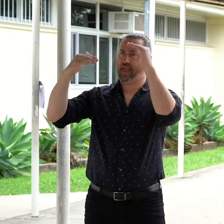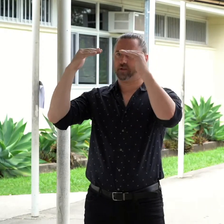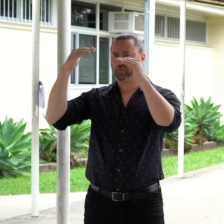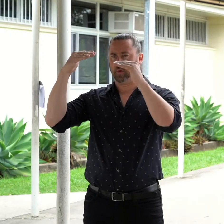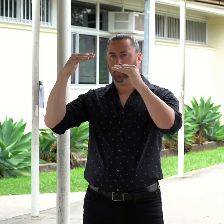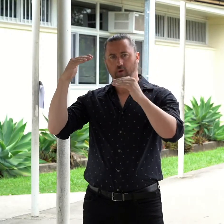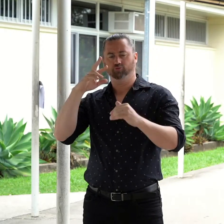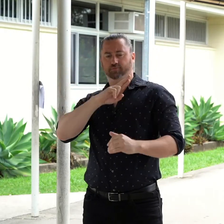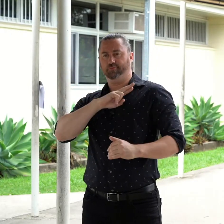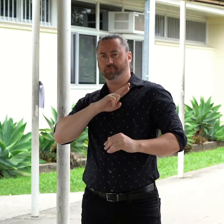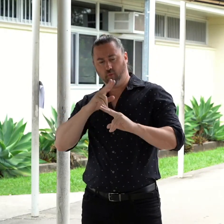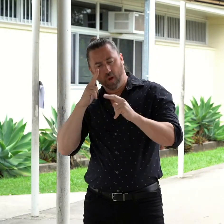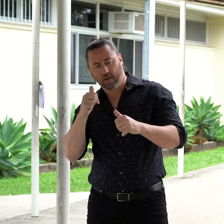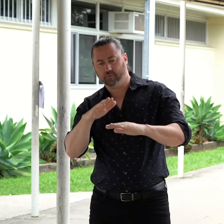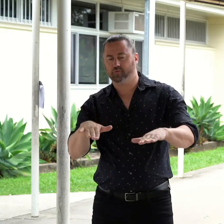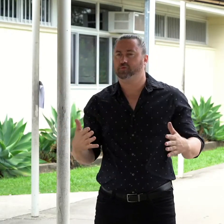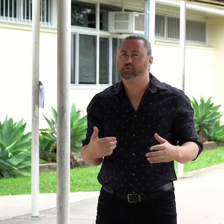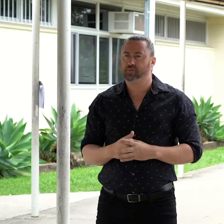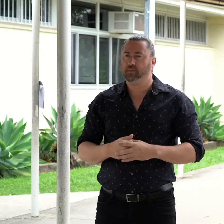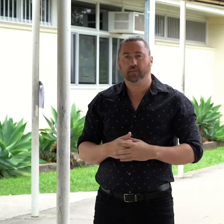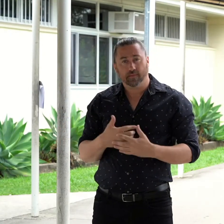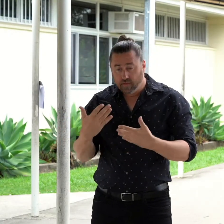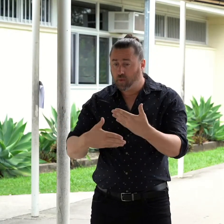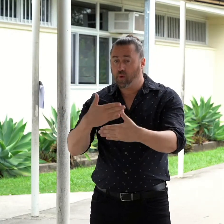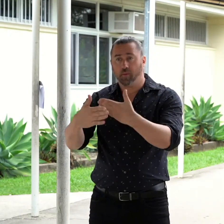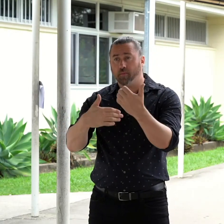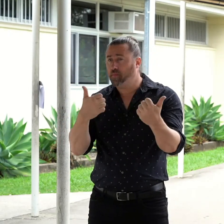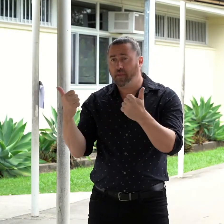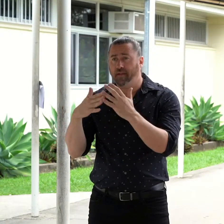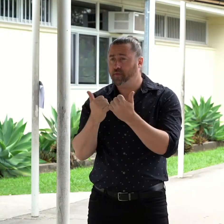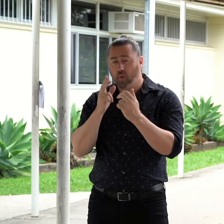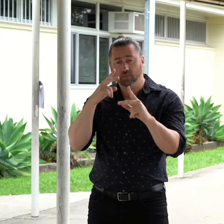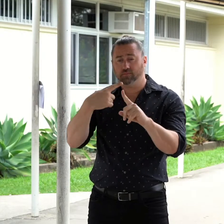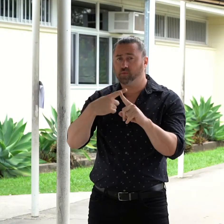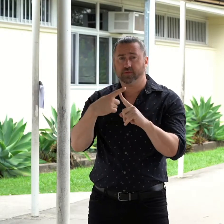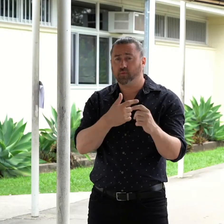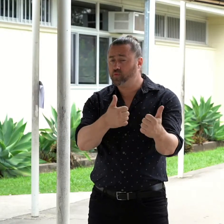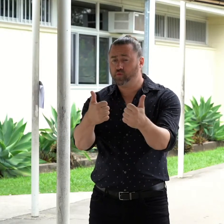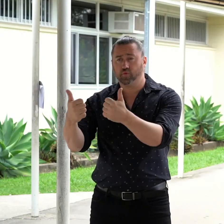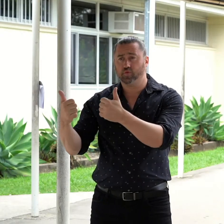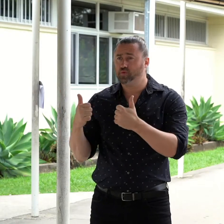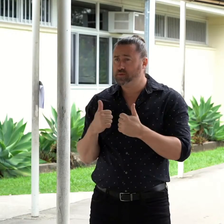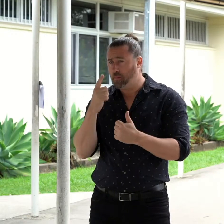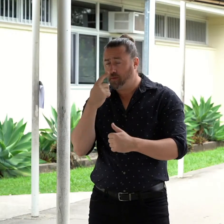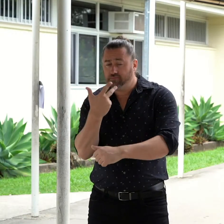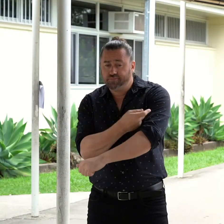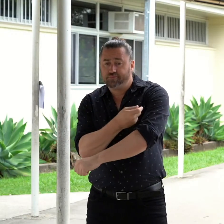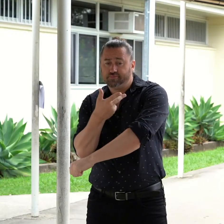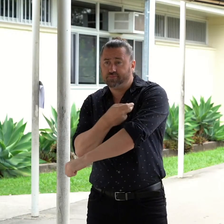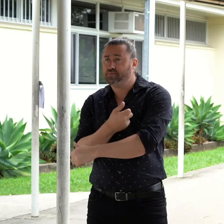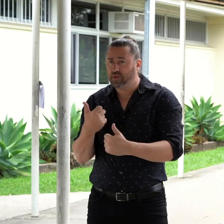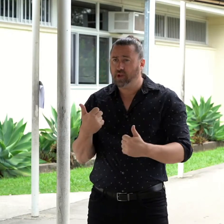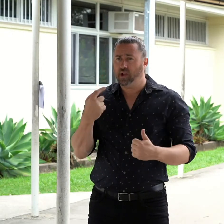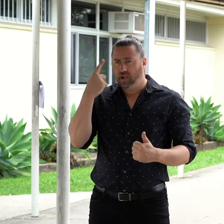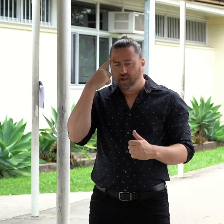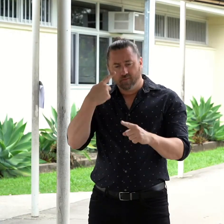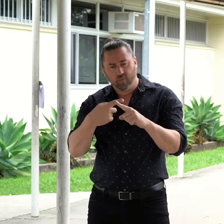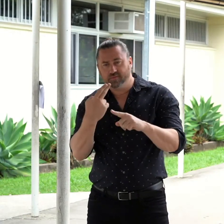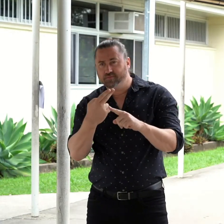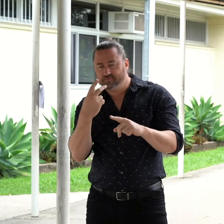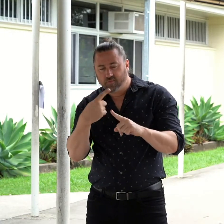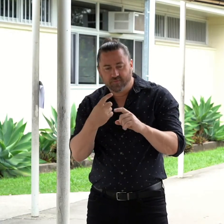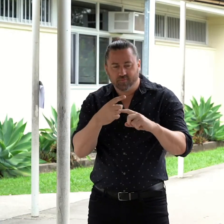safe. So encouraging everyone, continue the momentum. We're doing so well. There's so many people getting vaccinated. Do it for the kids, get